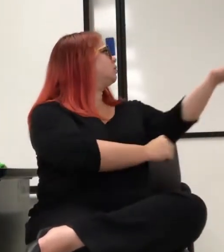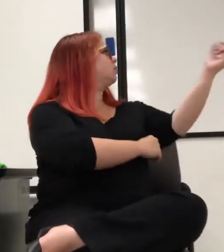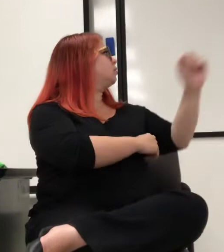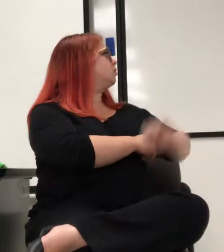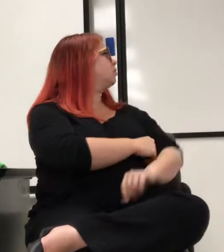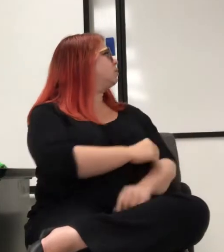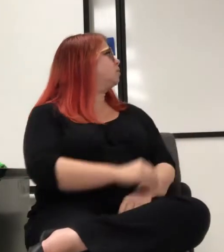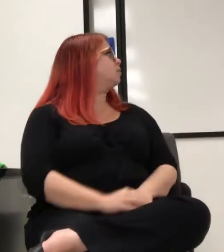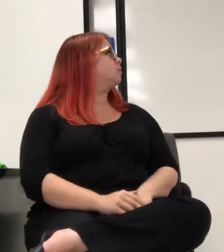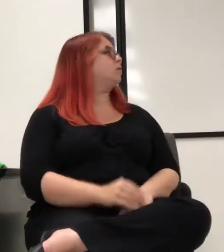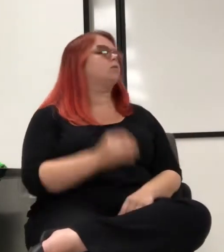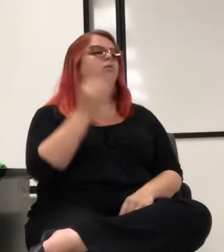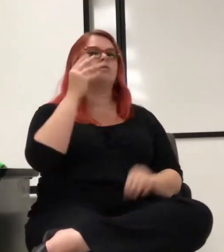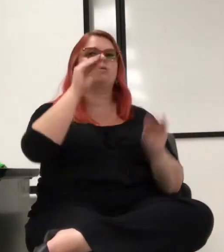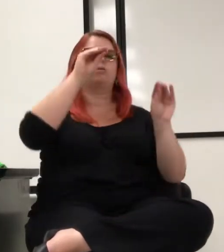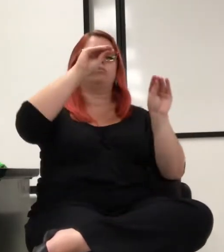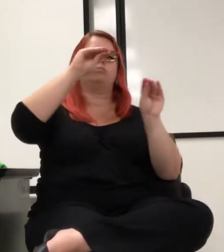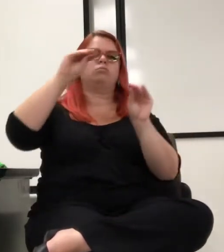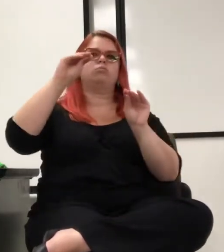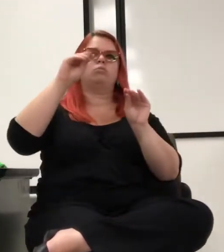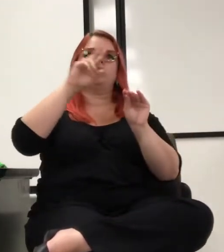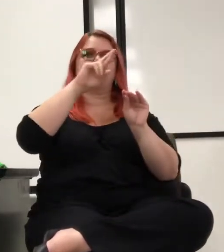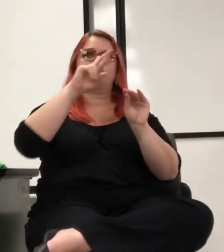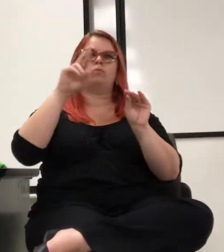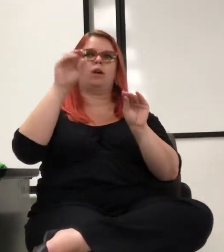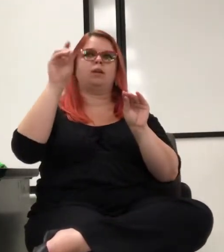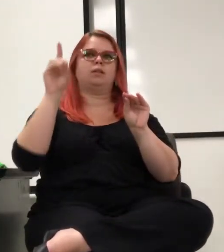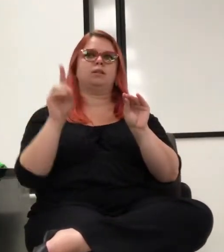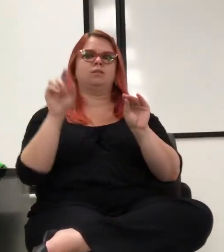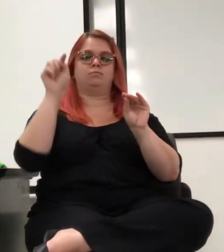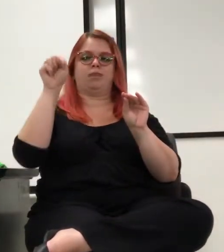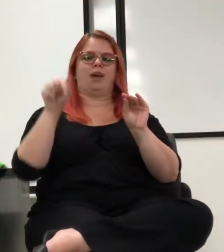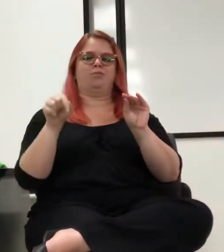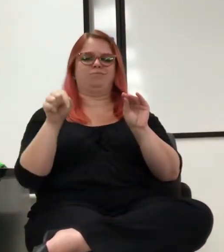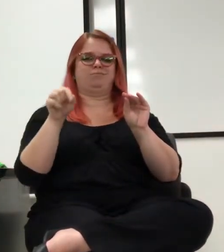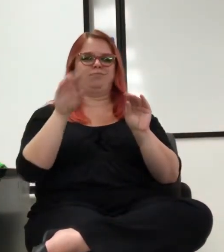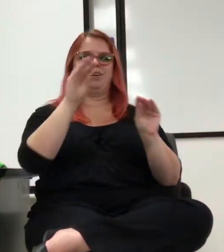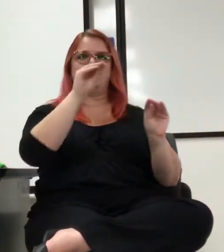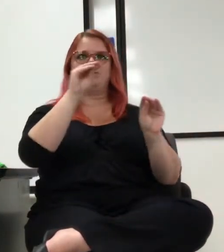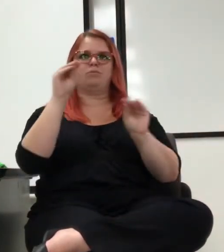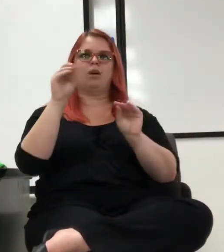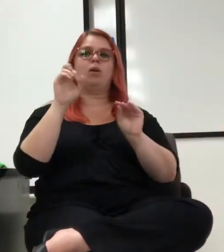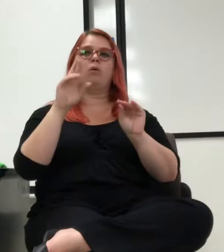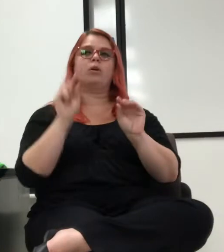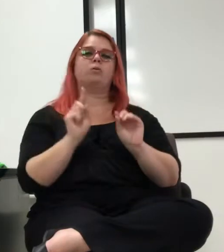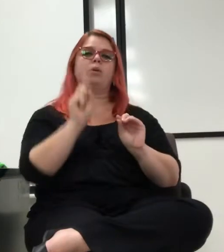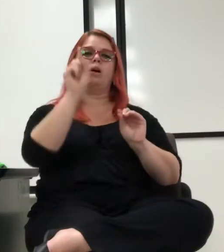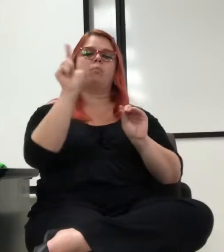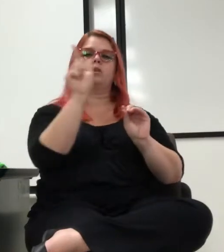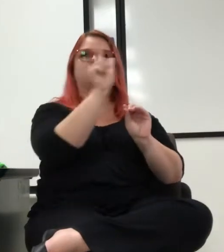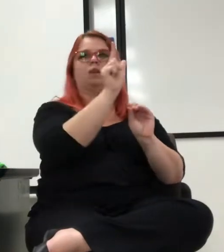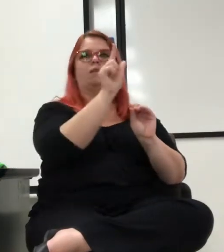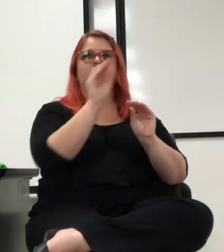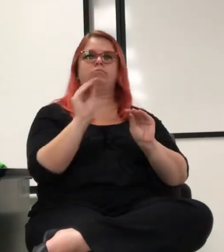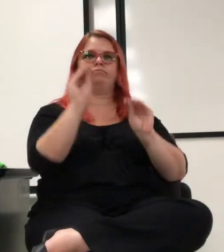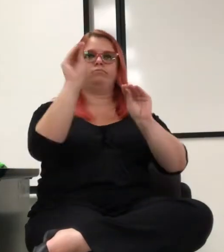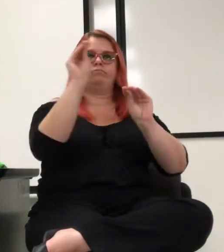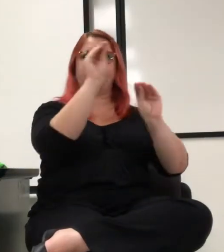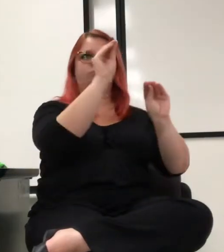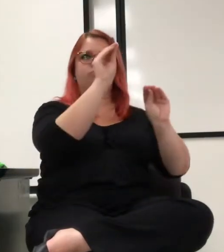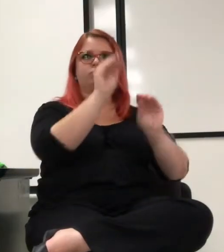So it can shift that way, to the right, down and to the right, or it can shift up and to the left.